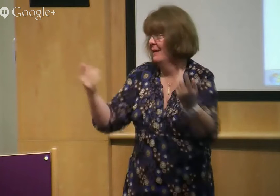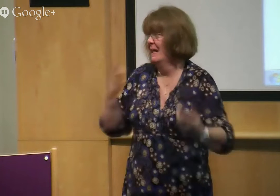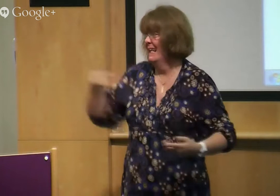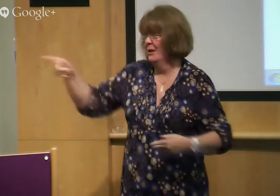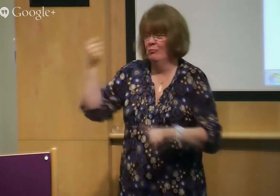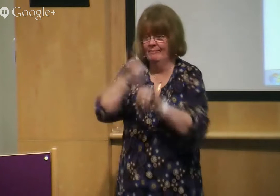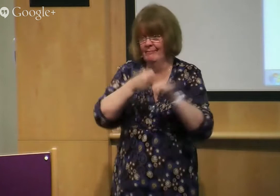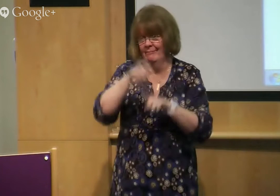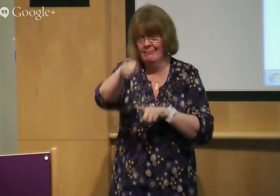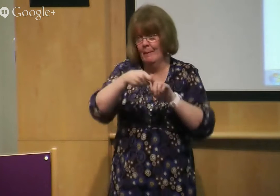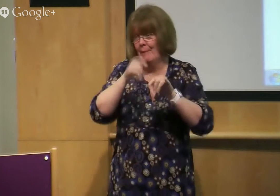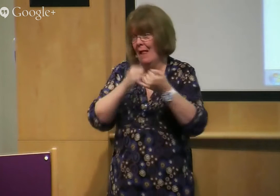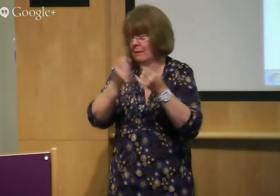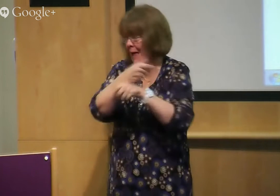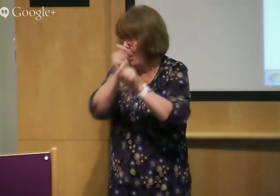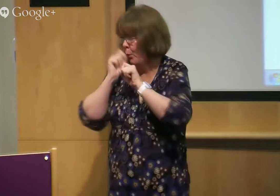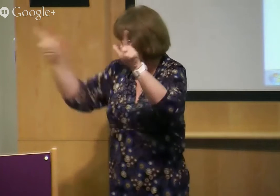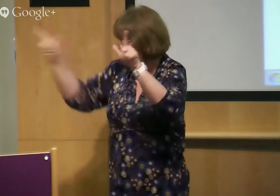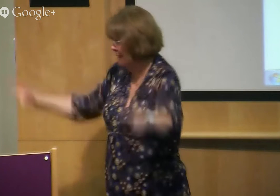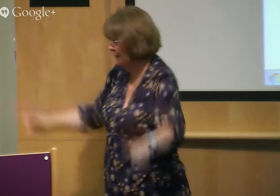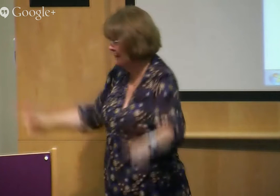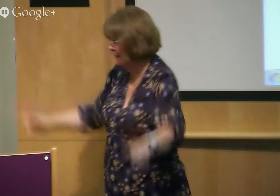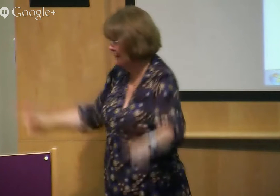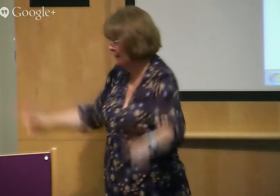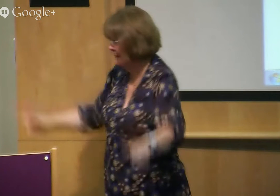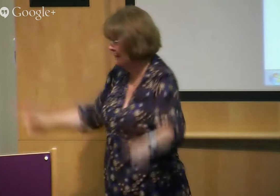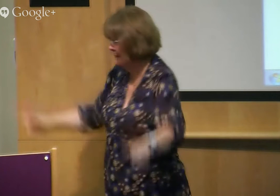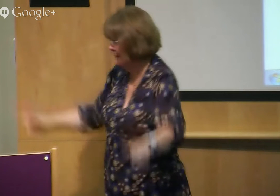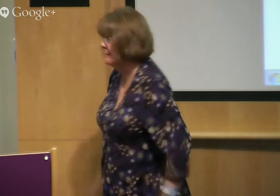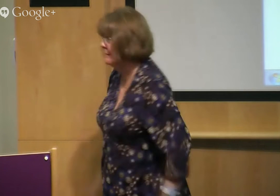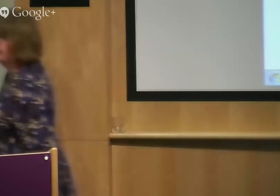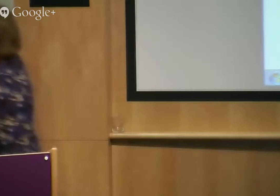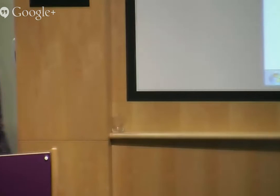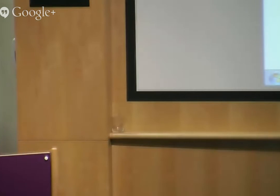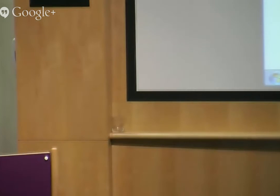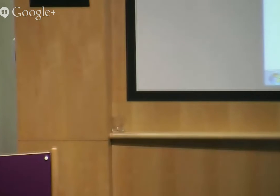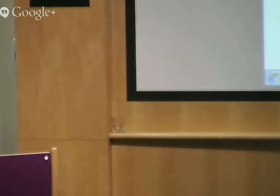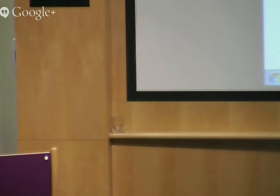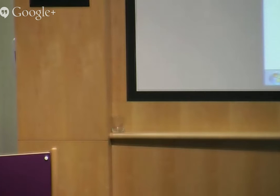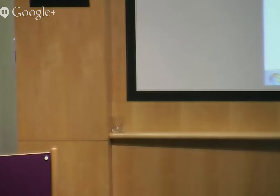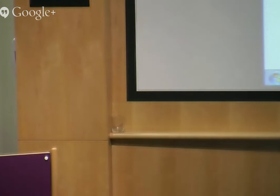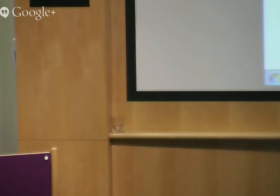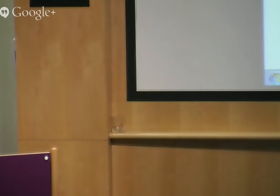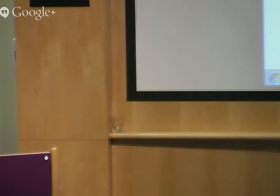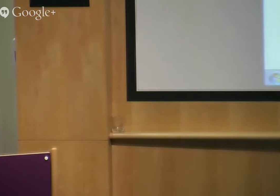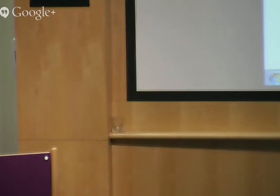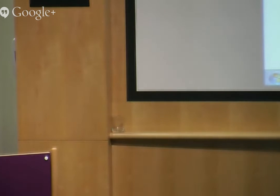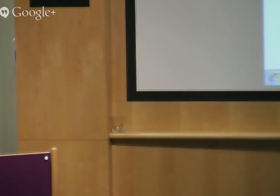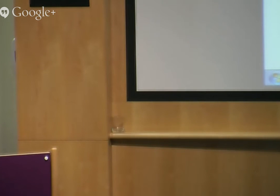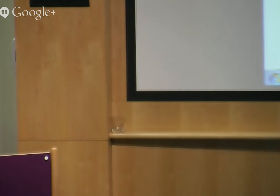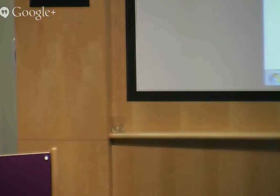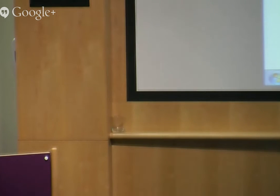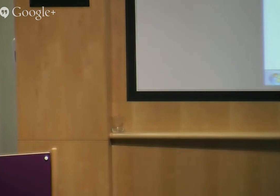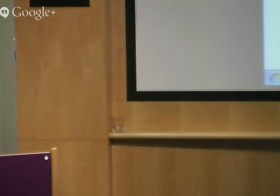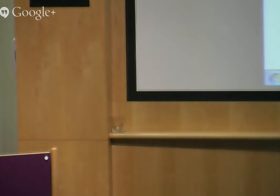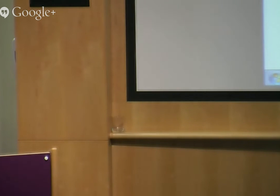wrong. PALS really struggle. We need. They don't understand what we need, and I think it needs to go back to